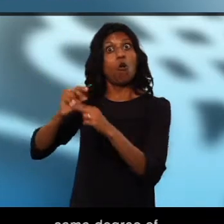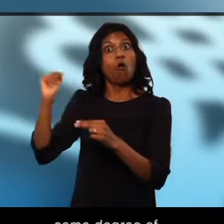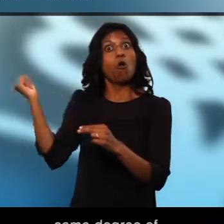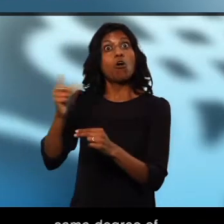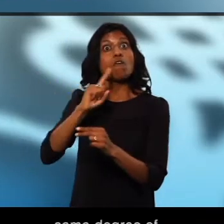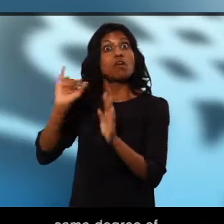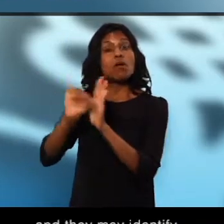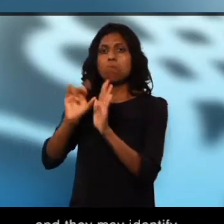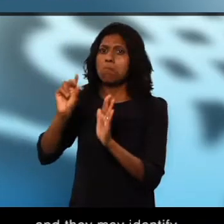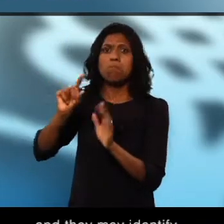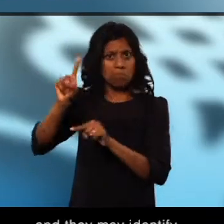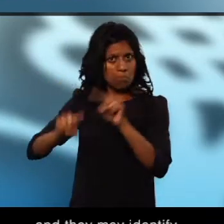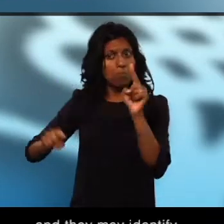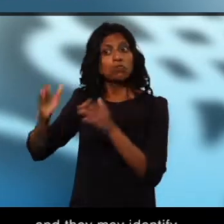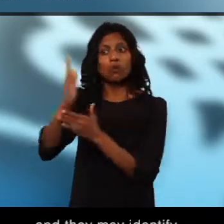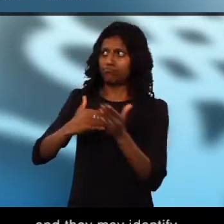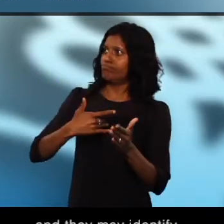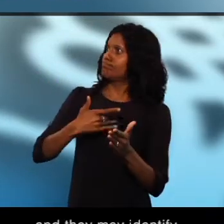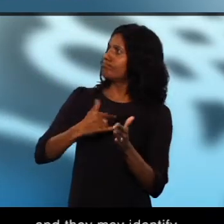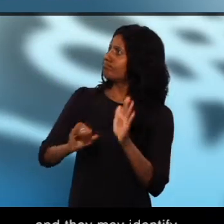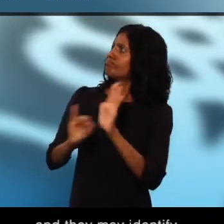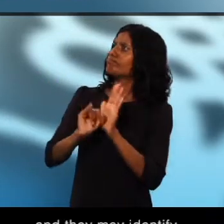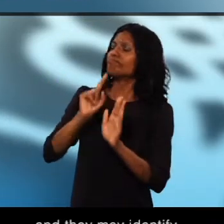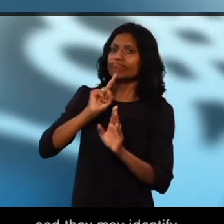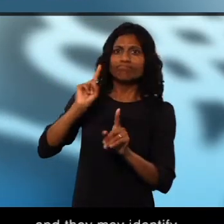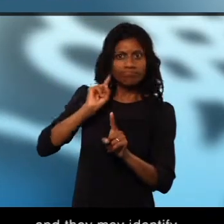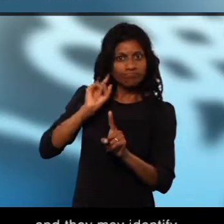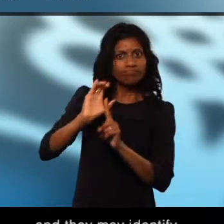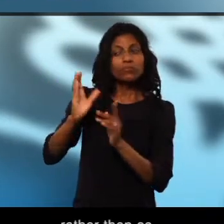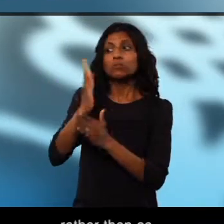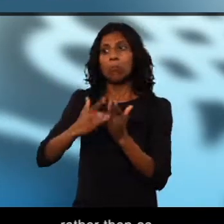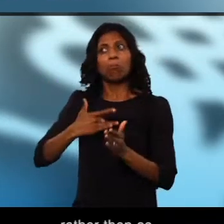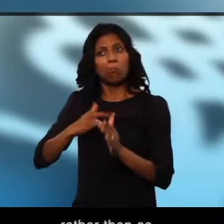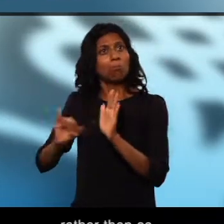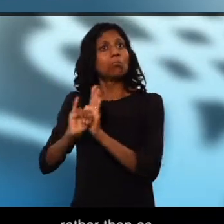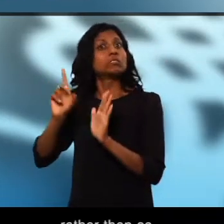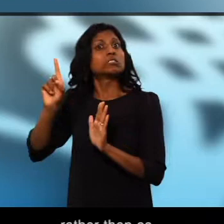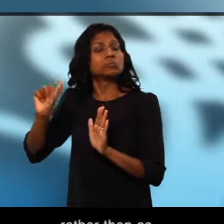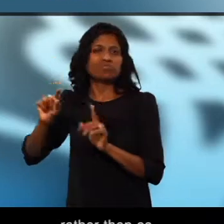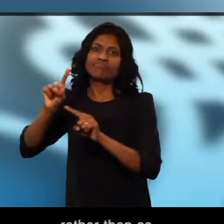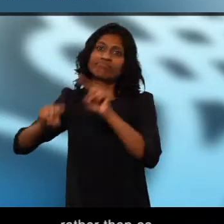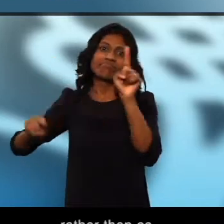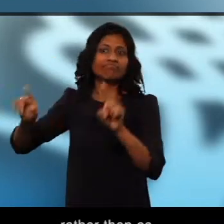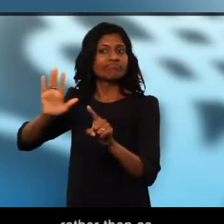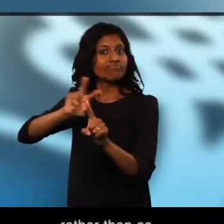culture, and they may identify as having a disability rather than as being culturally deaf.